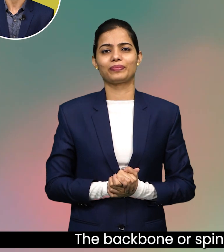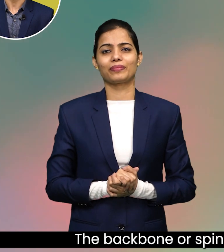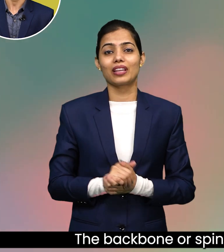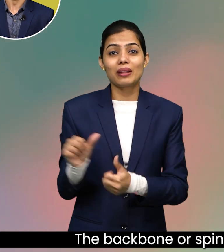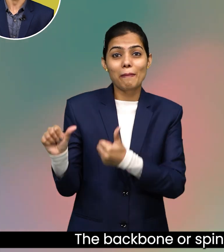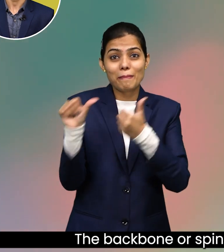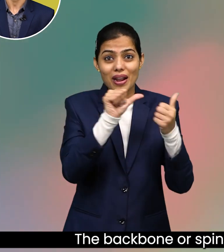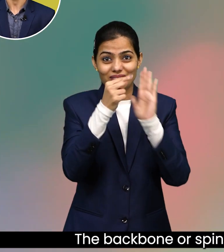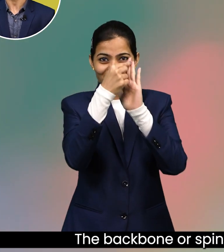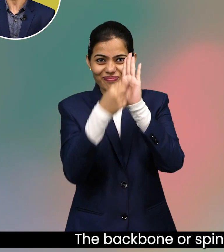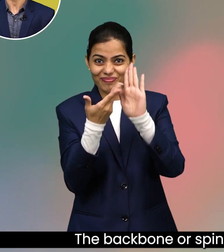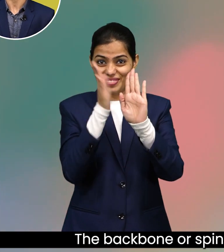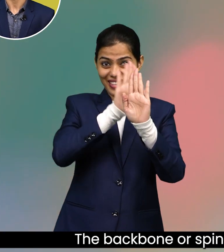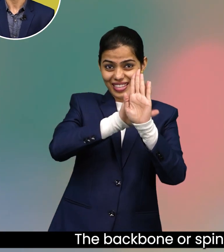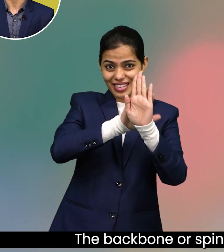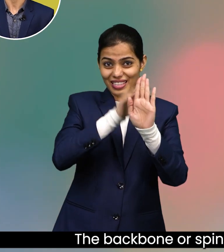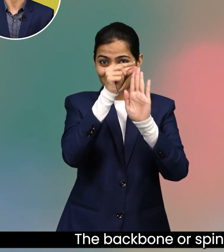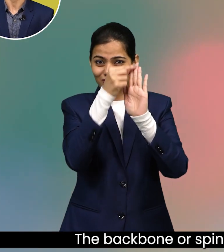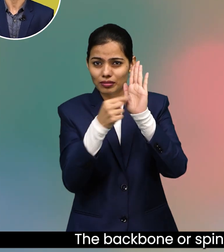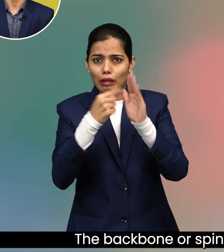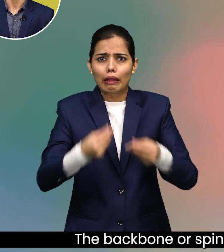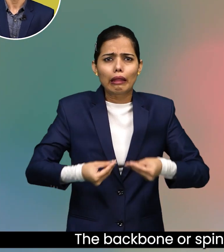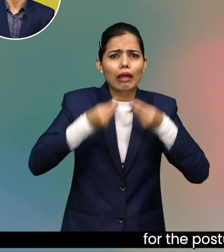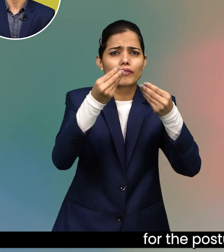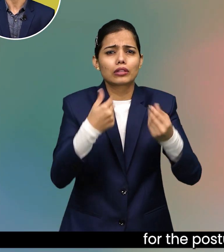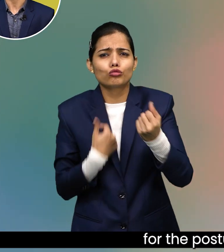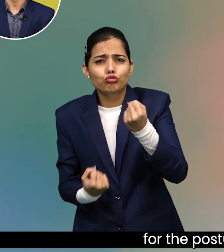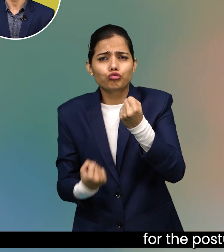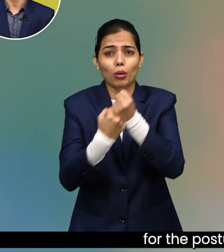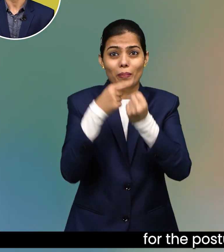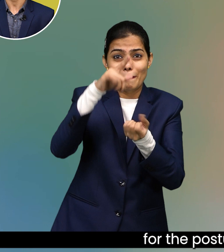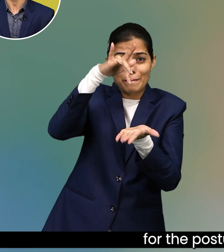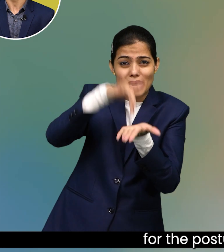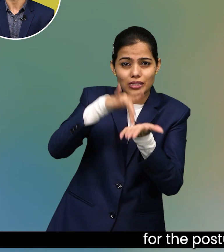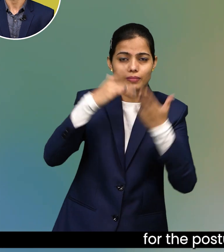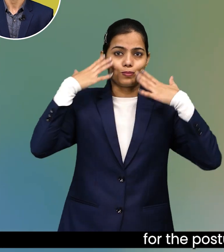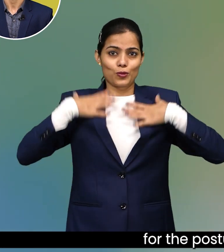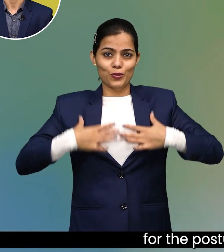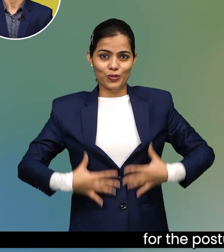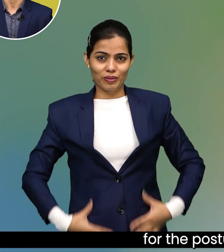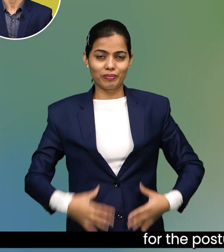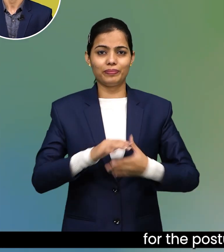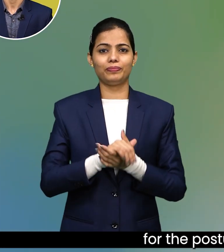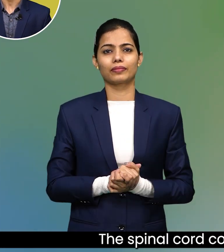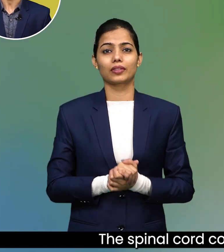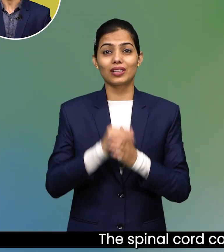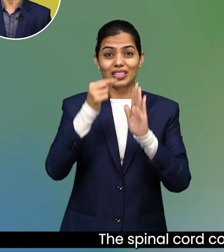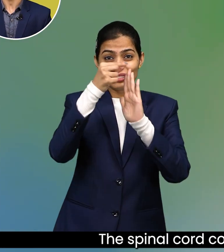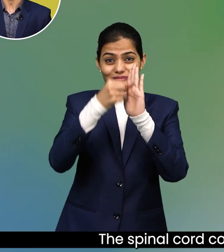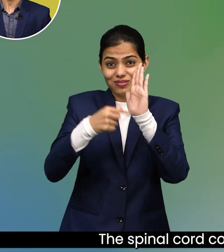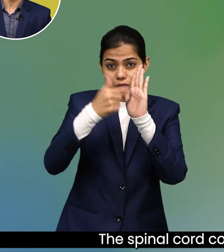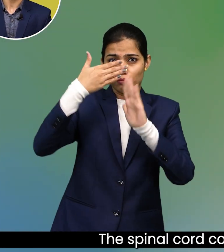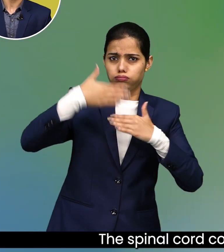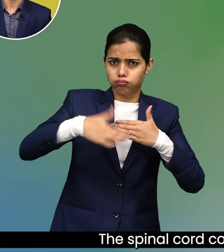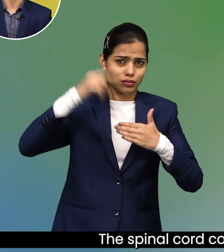The backbone or spinal cord gives you support for the posture of the body. The spinal